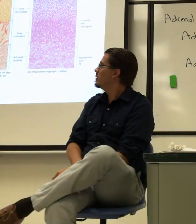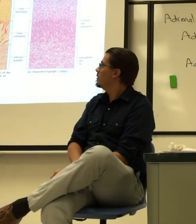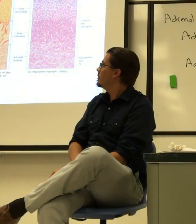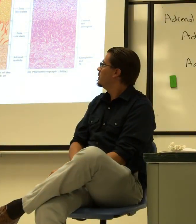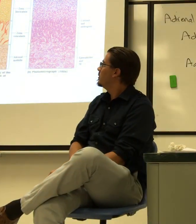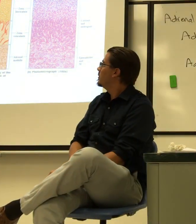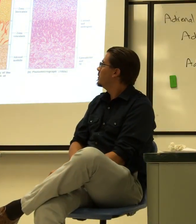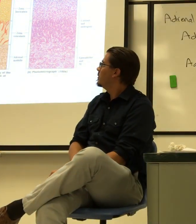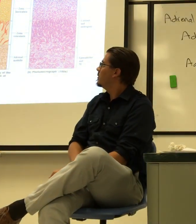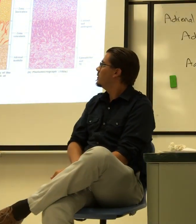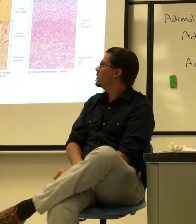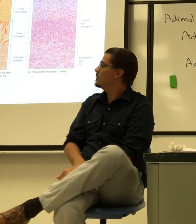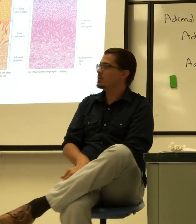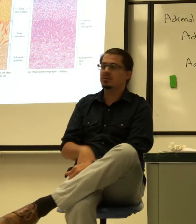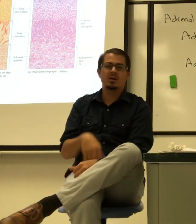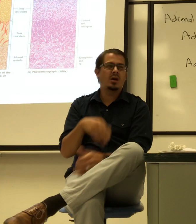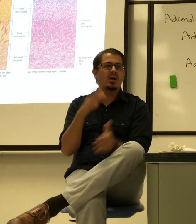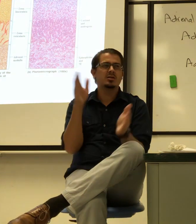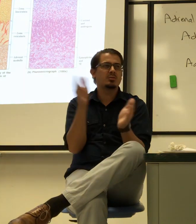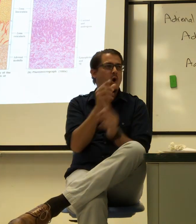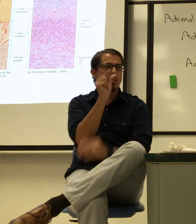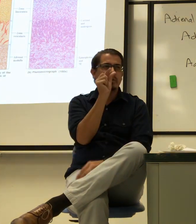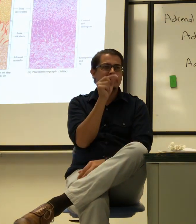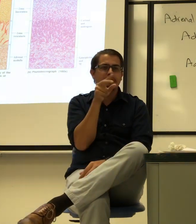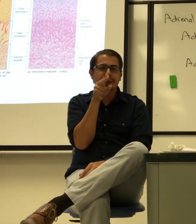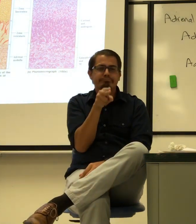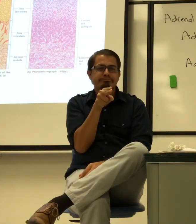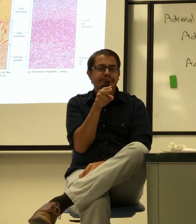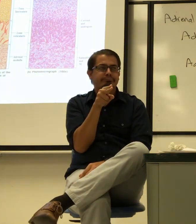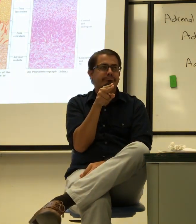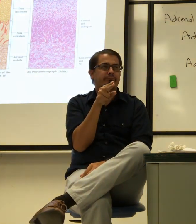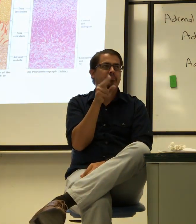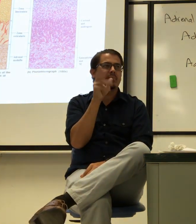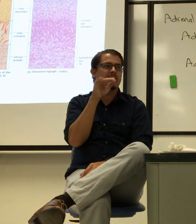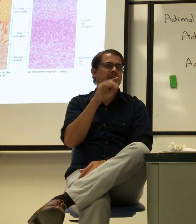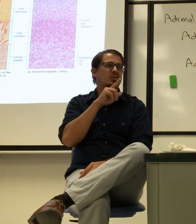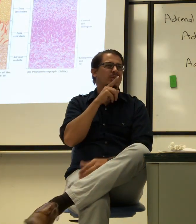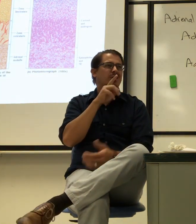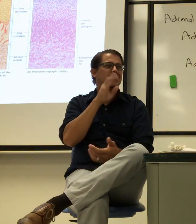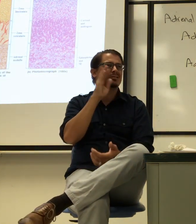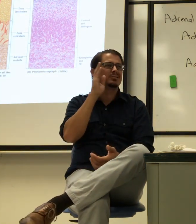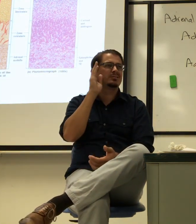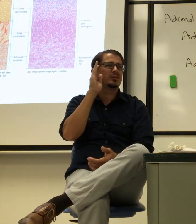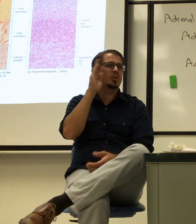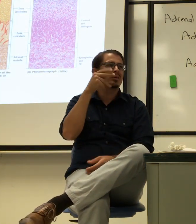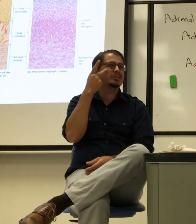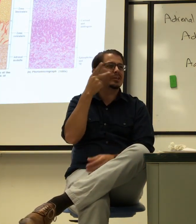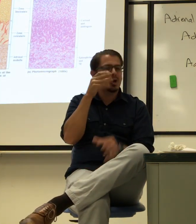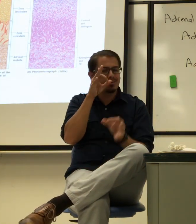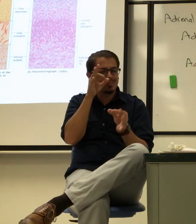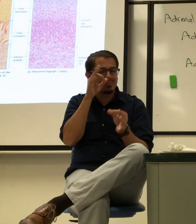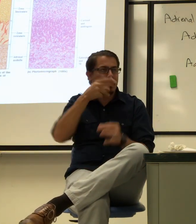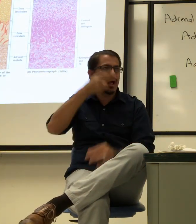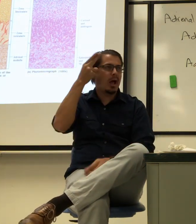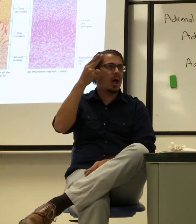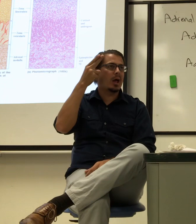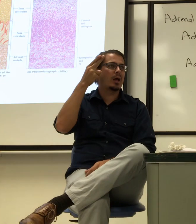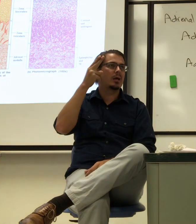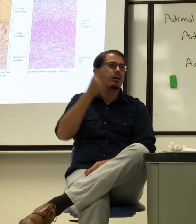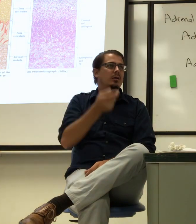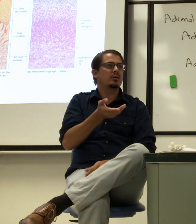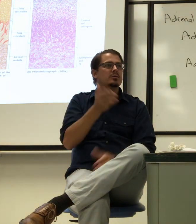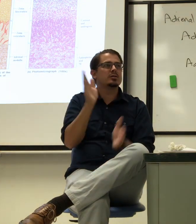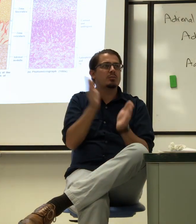just taking a small piece, because kind of that's how you view it under the scope under a higher magnification, just a piece at a